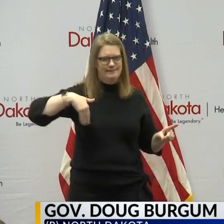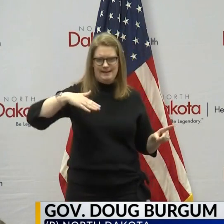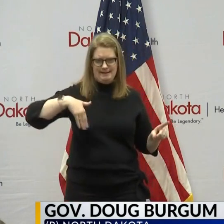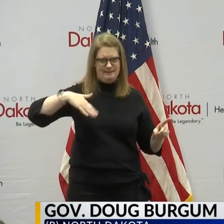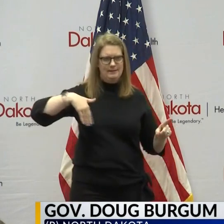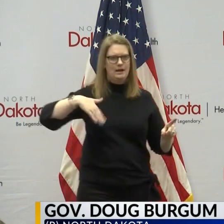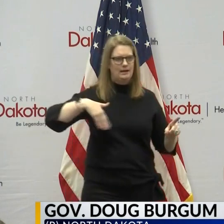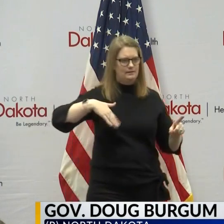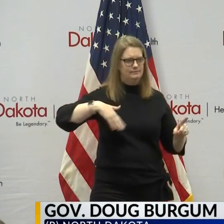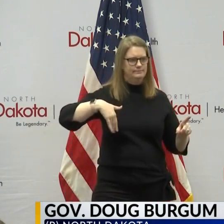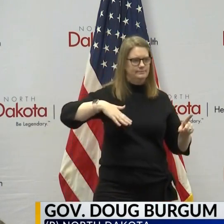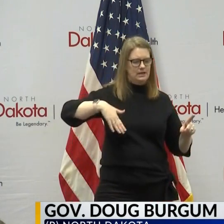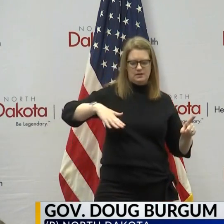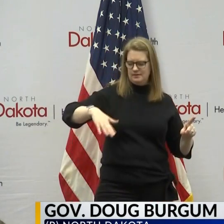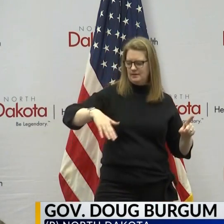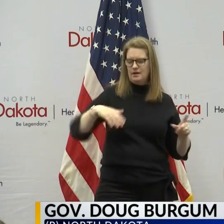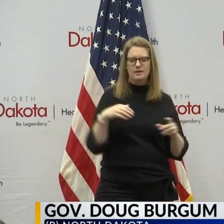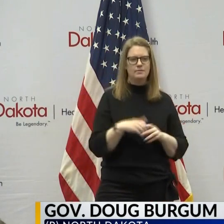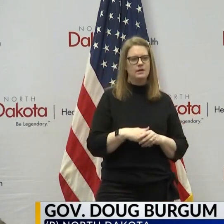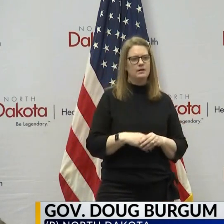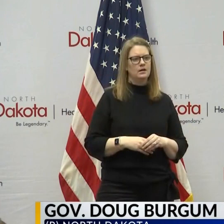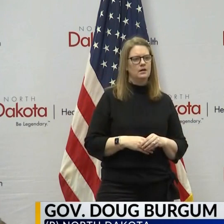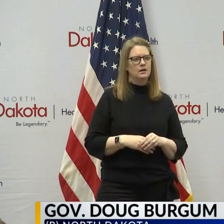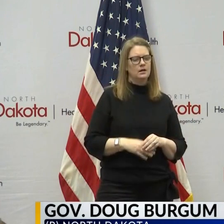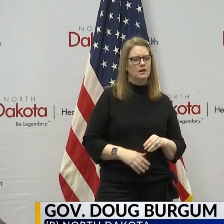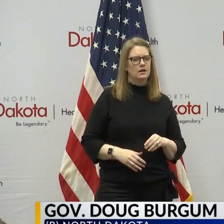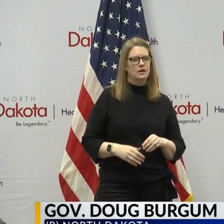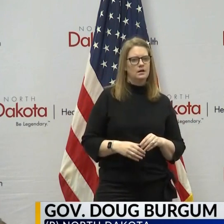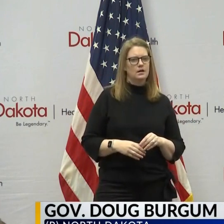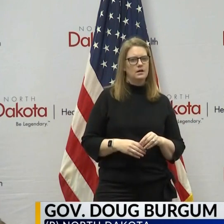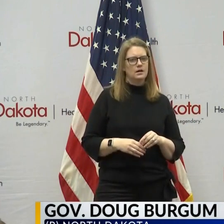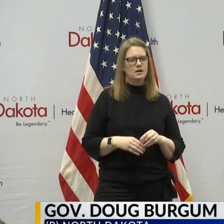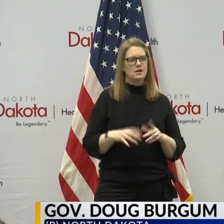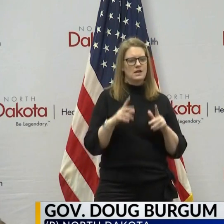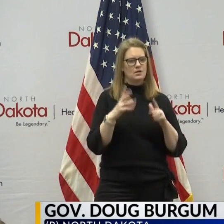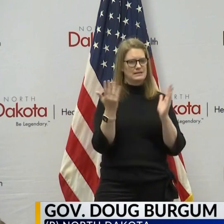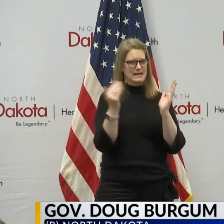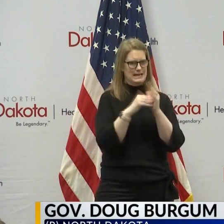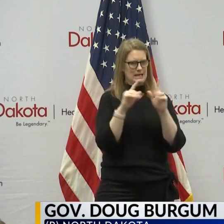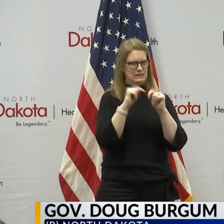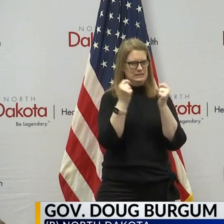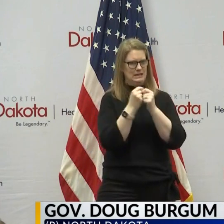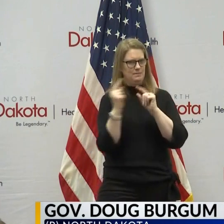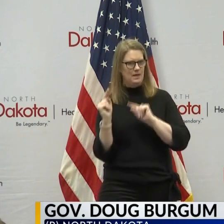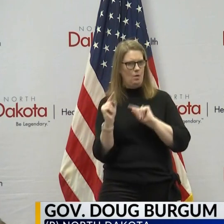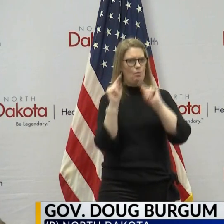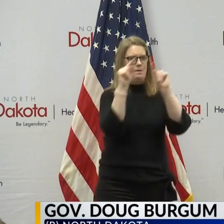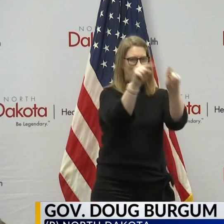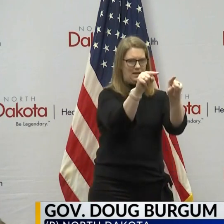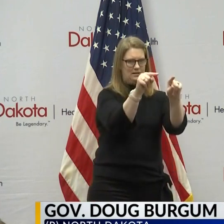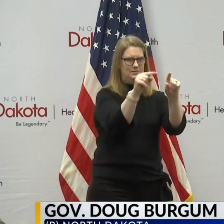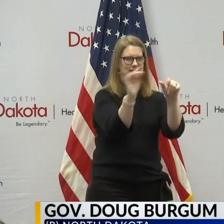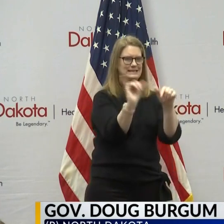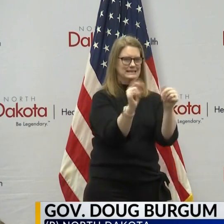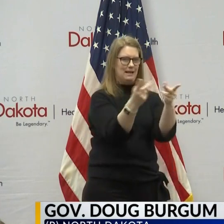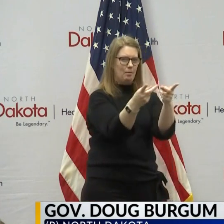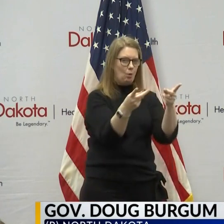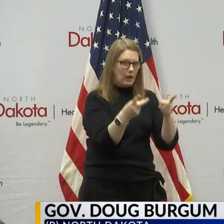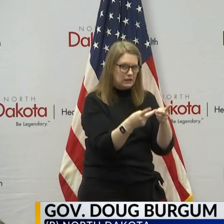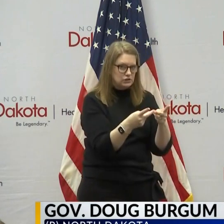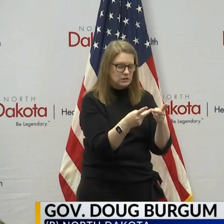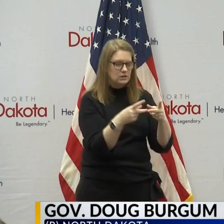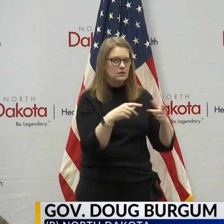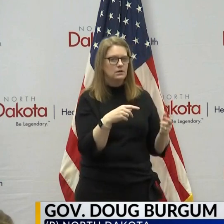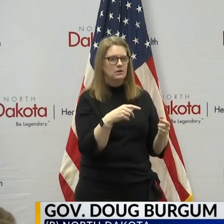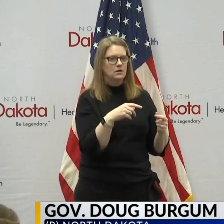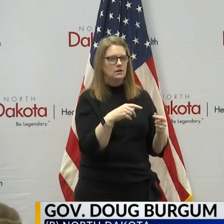yet, although we did have, there was a team that was back up there again today at this same location.